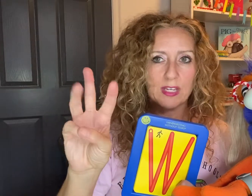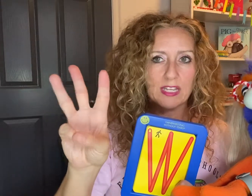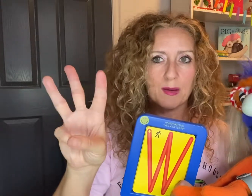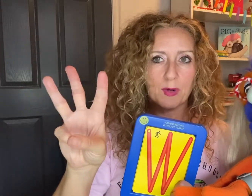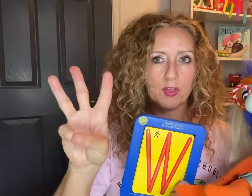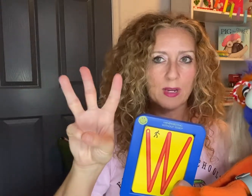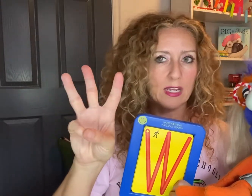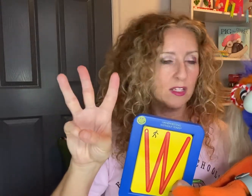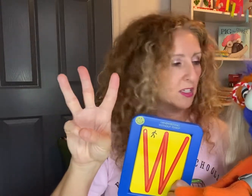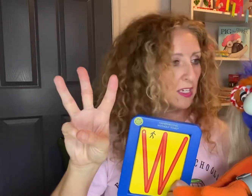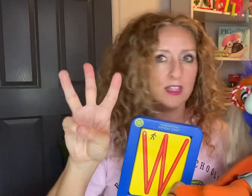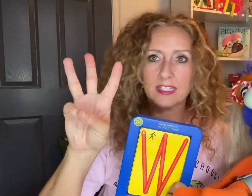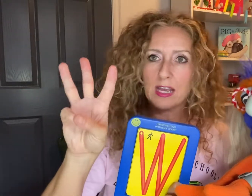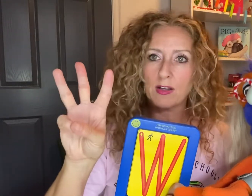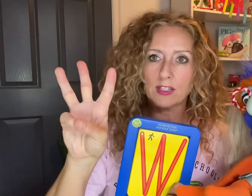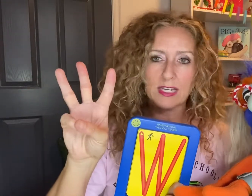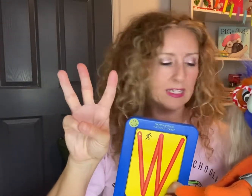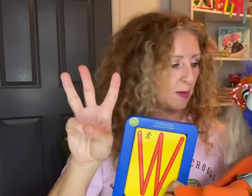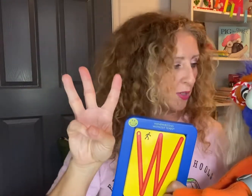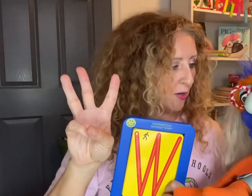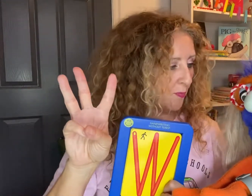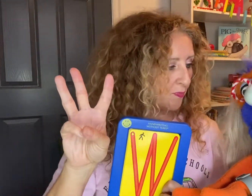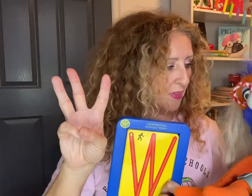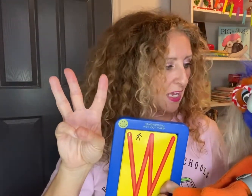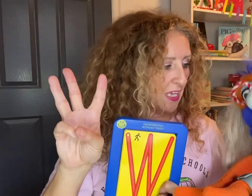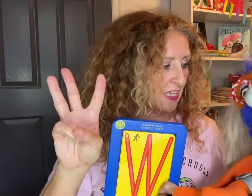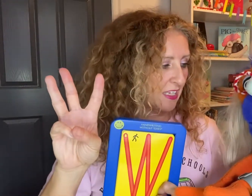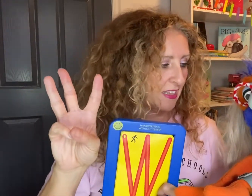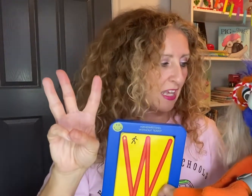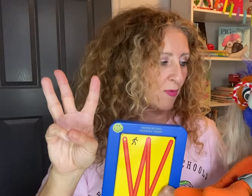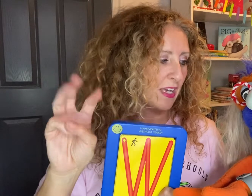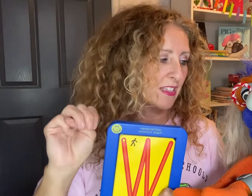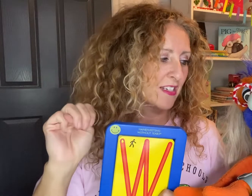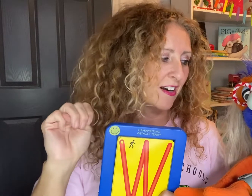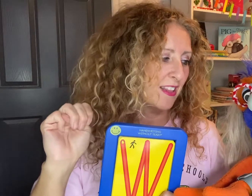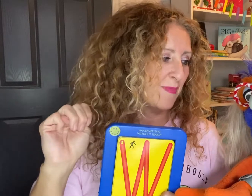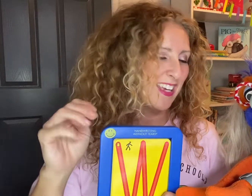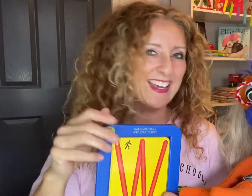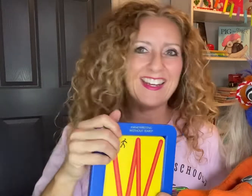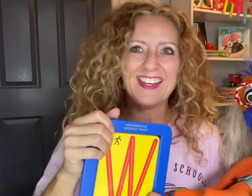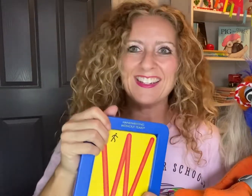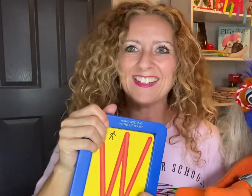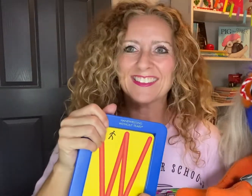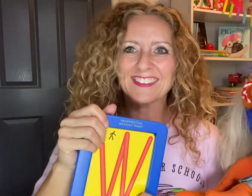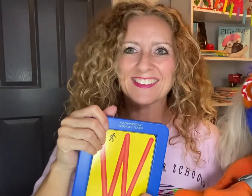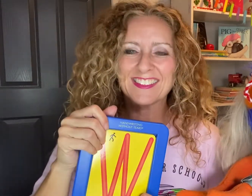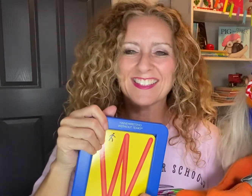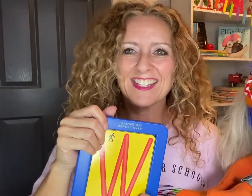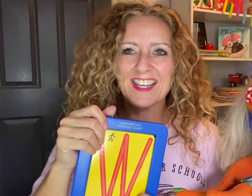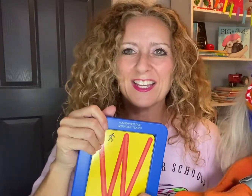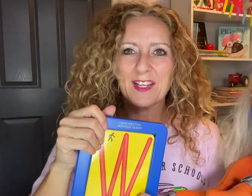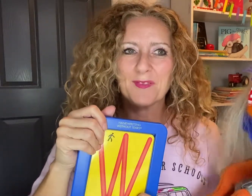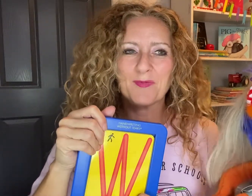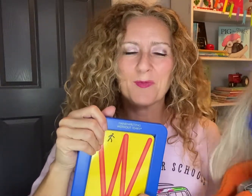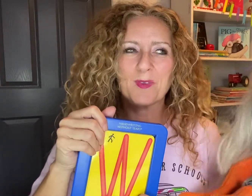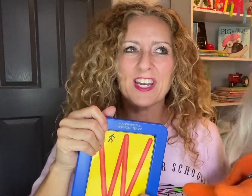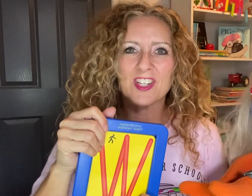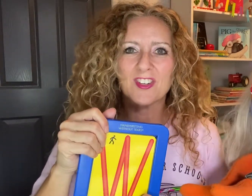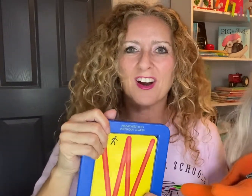the number three. See how it looks like a W? Yeah of course. I think we can start at the beginning. We're gonna do our best. We sure are.